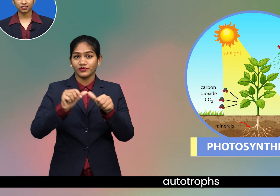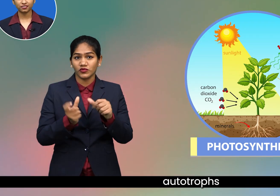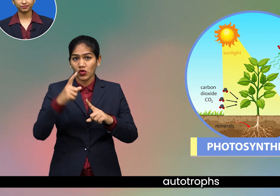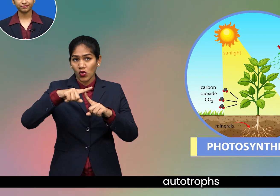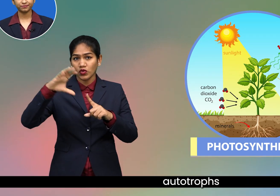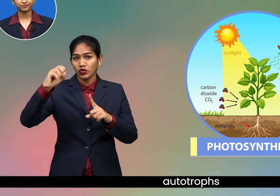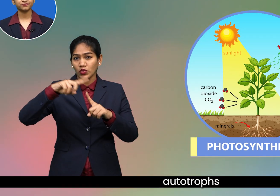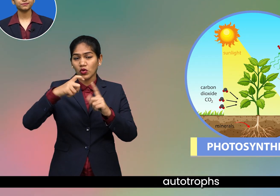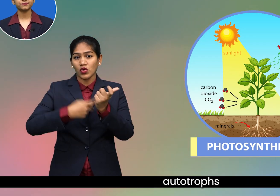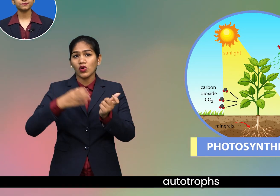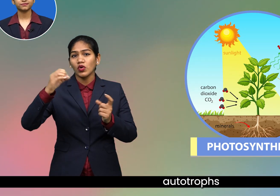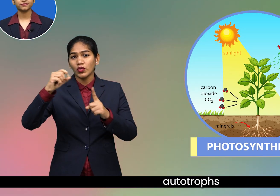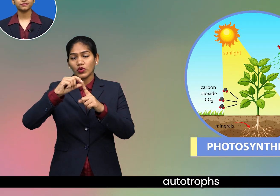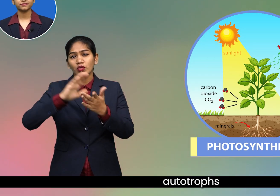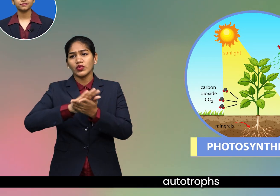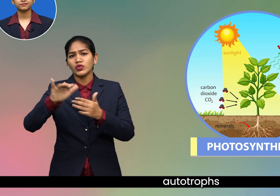Autotrophs: